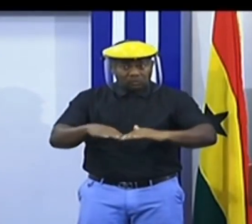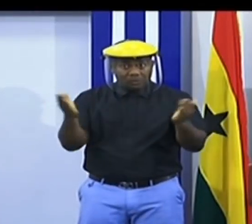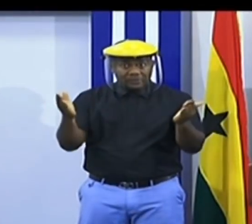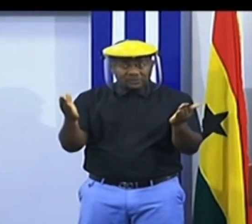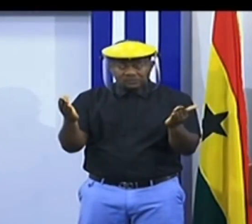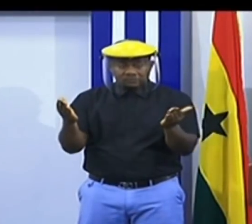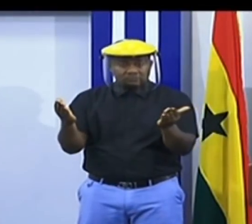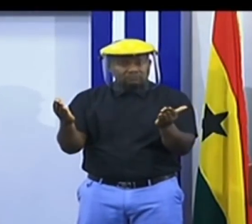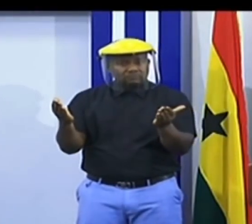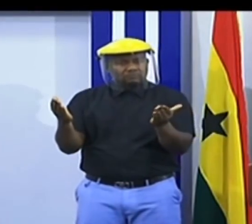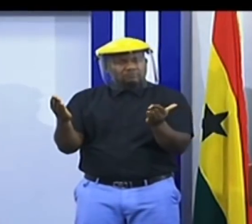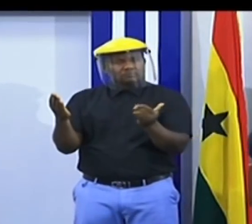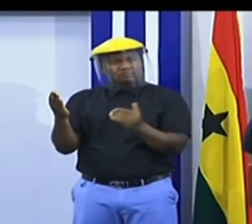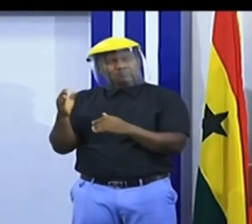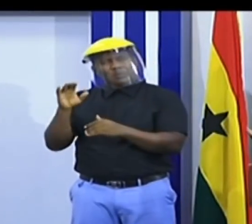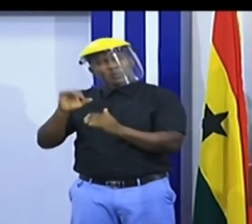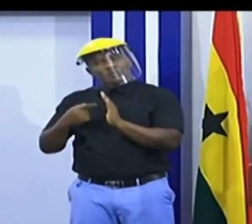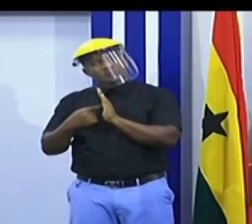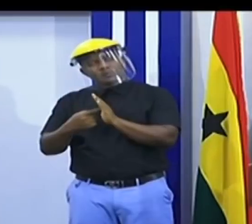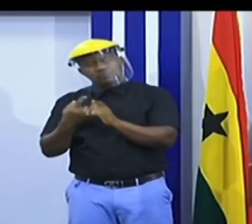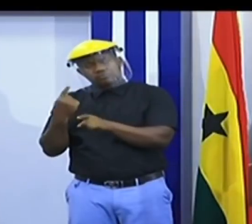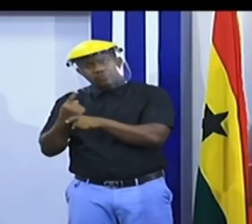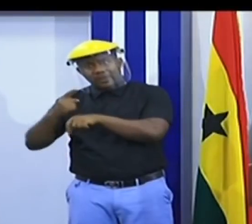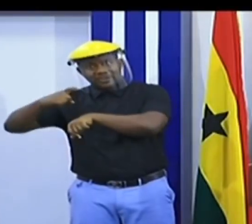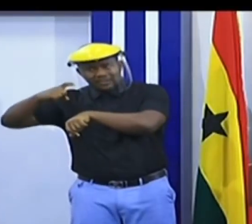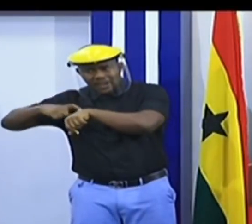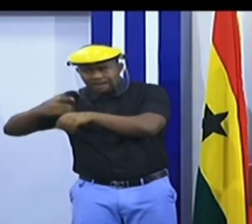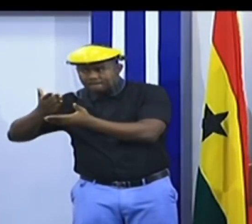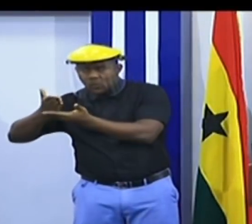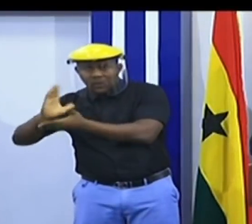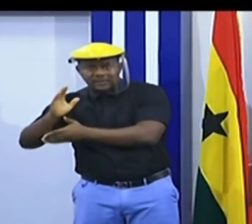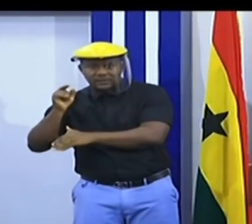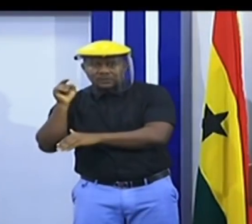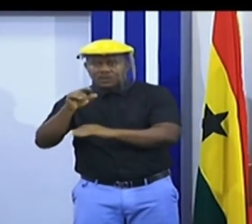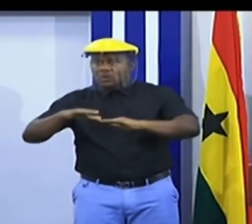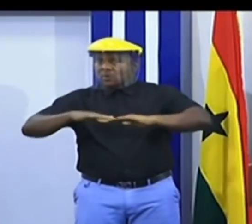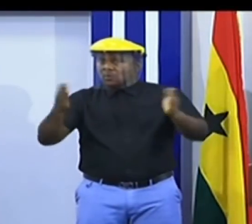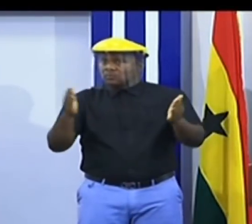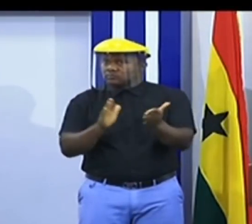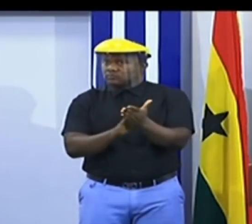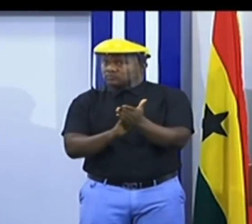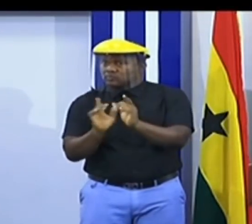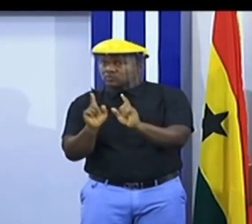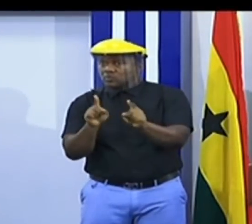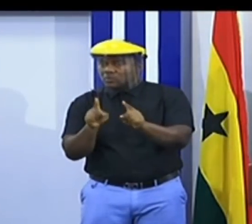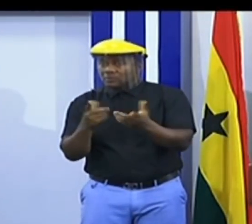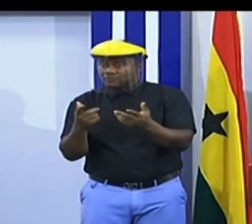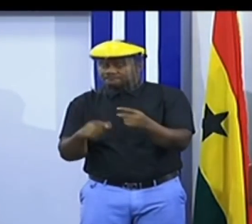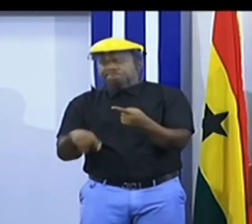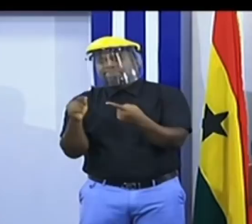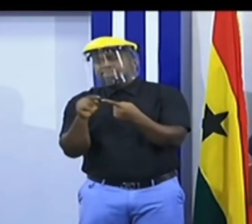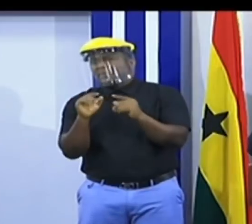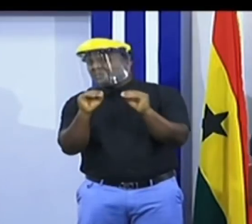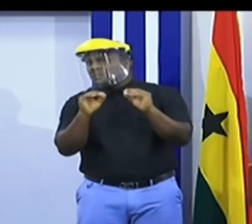What should be the indication of a good time? What will be the best way to protect teachers,